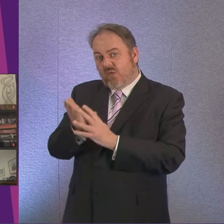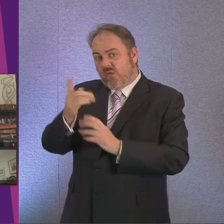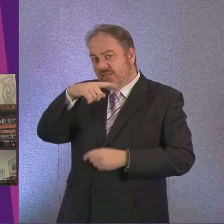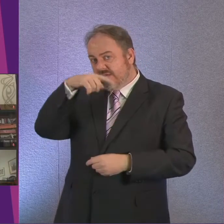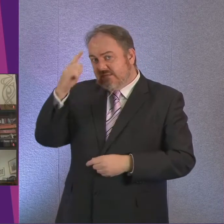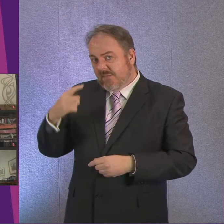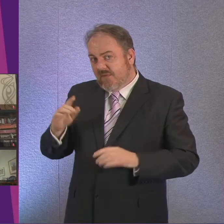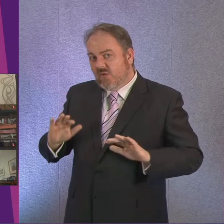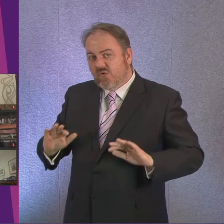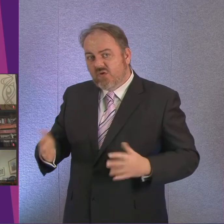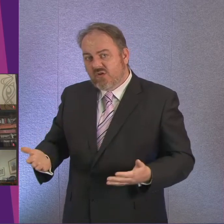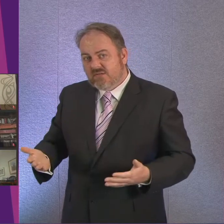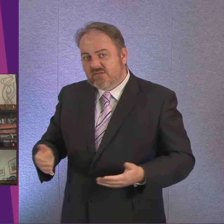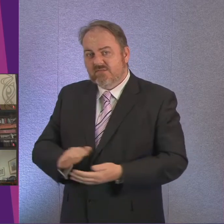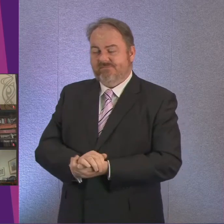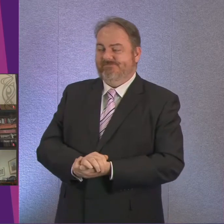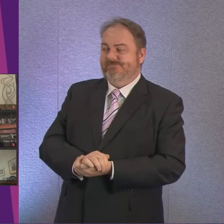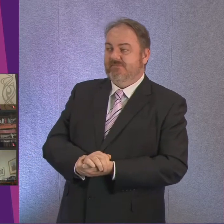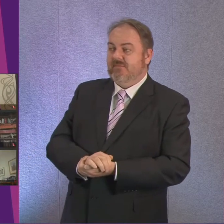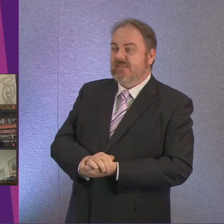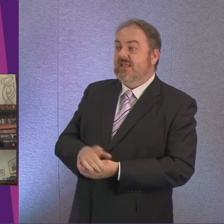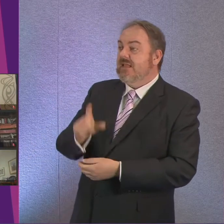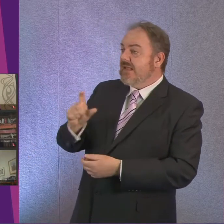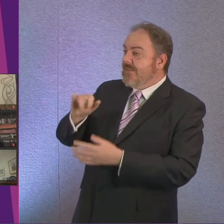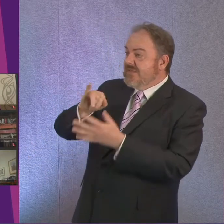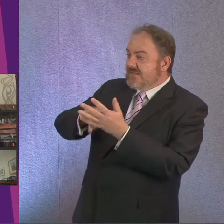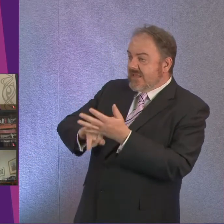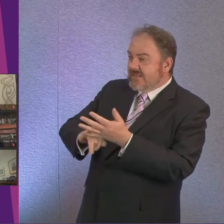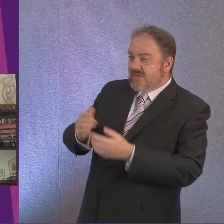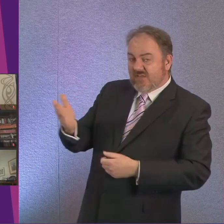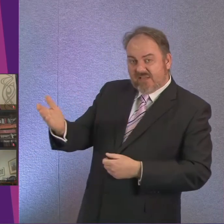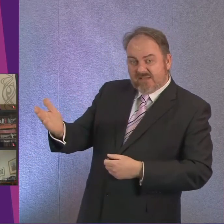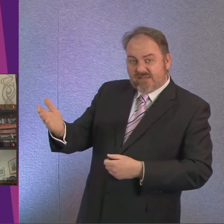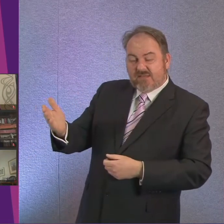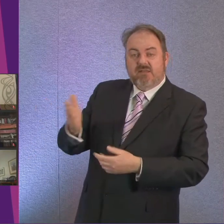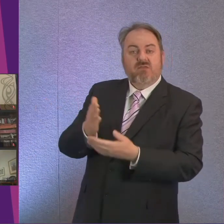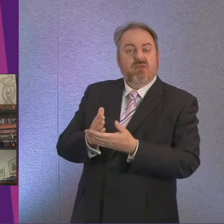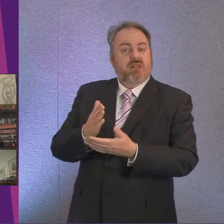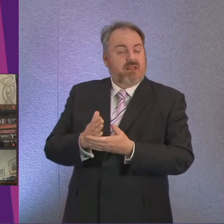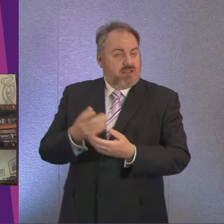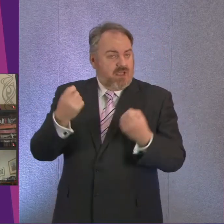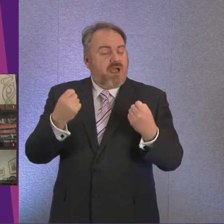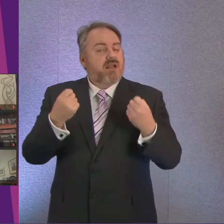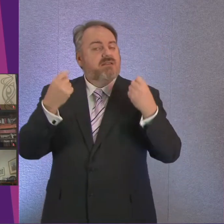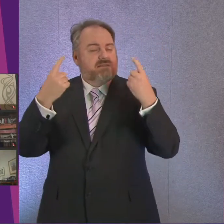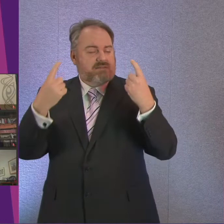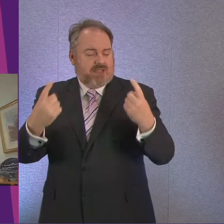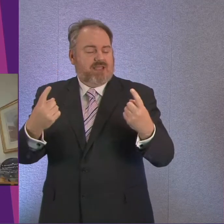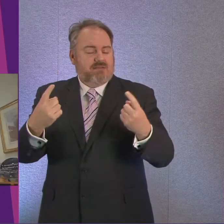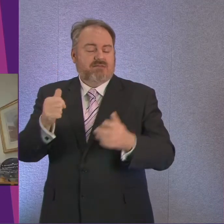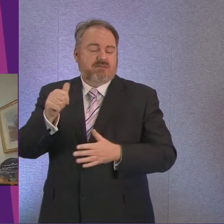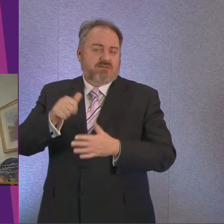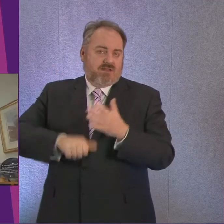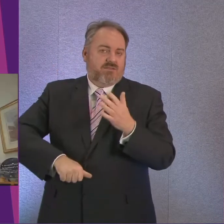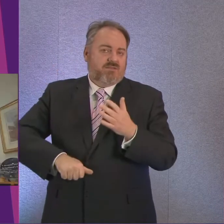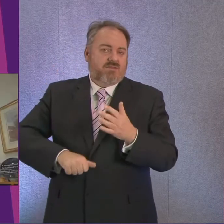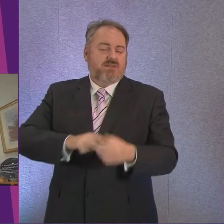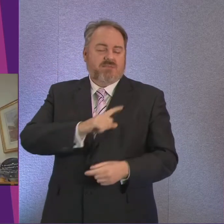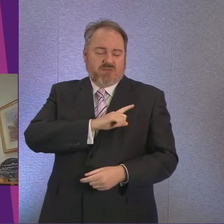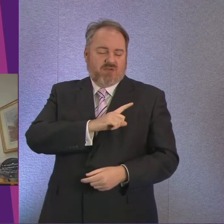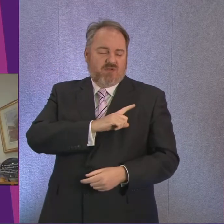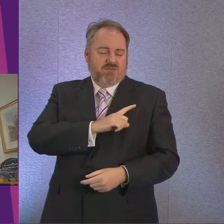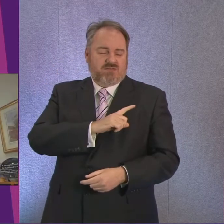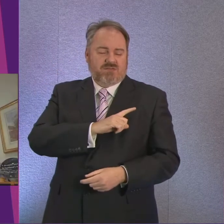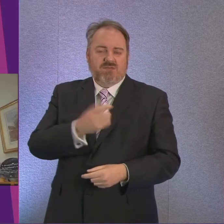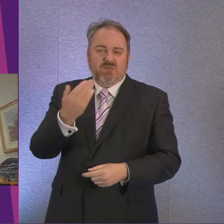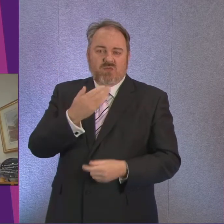Cabinet Secretary. The first thing I would say is that I recognise the difficulty caused by the prolonged closure of schools, and I